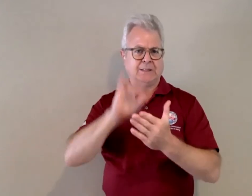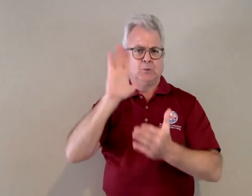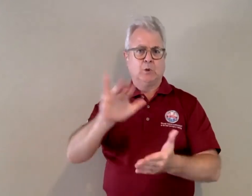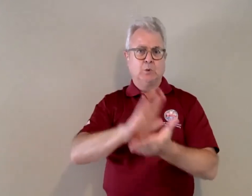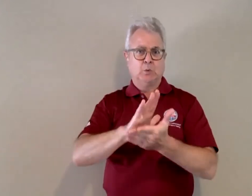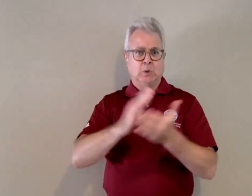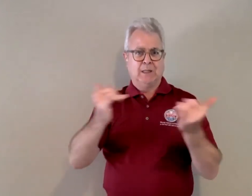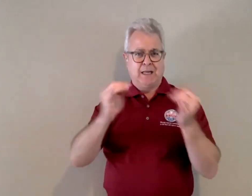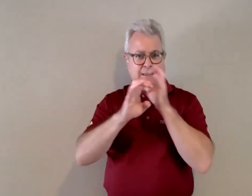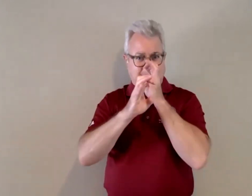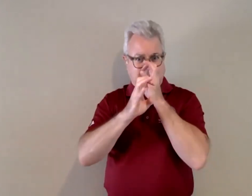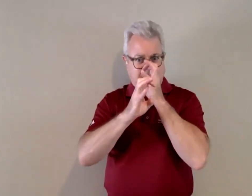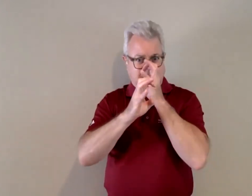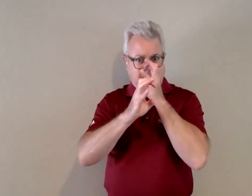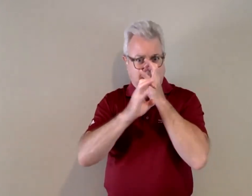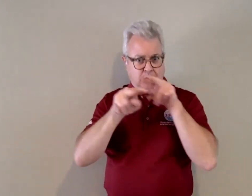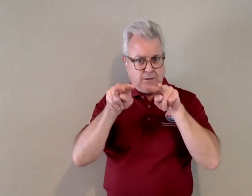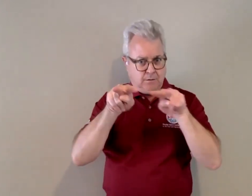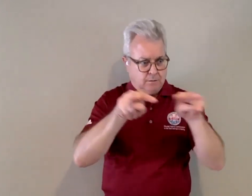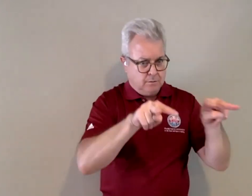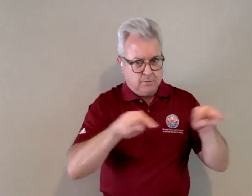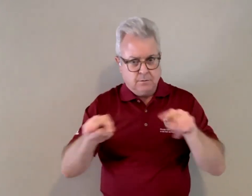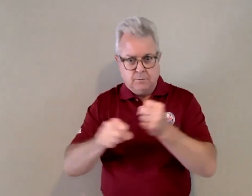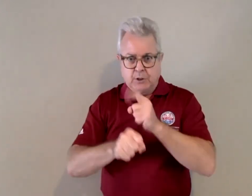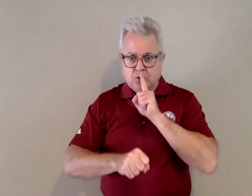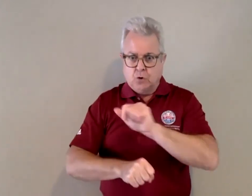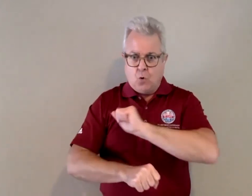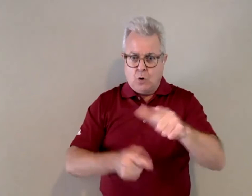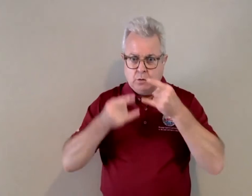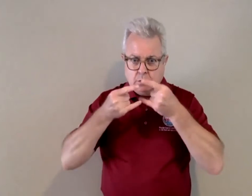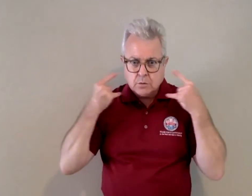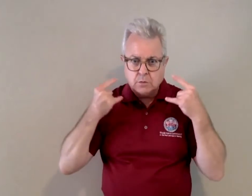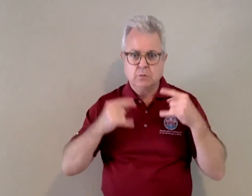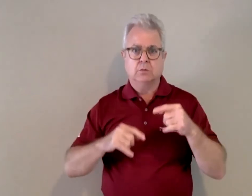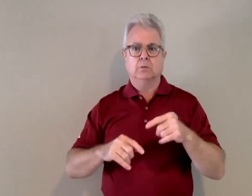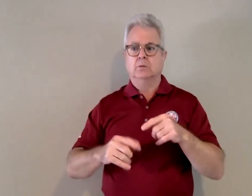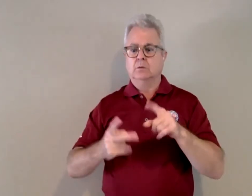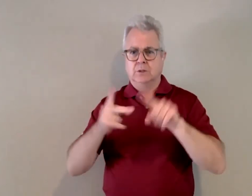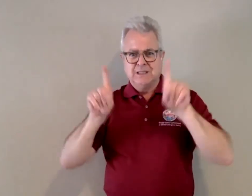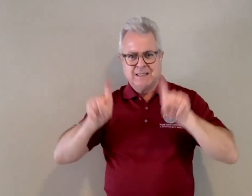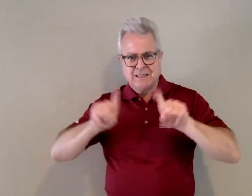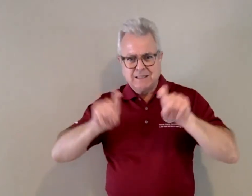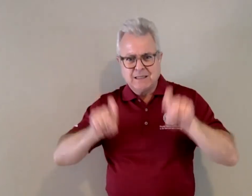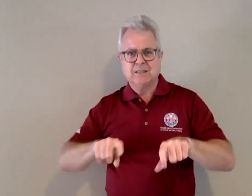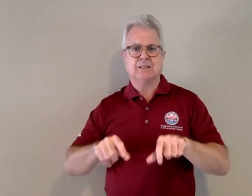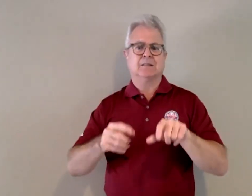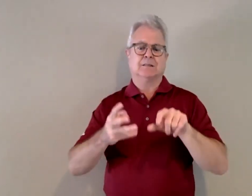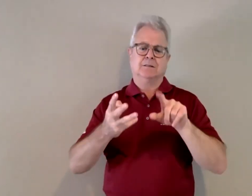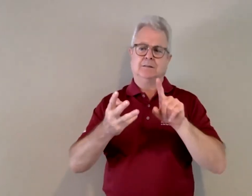and we need to protect our children. That's why schools right now are being so strict, making sure that all kids are wearing masks,